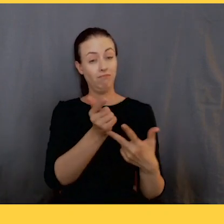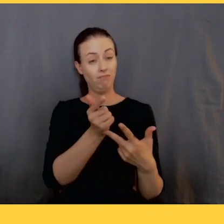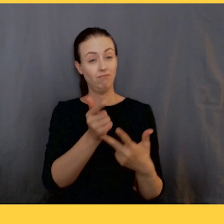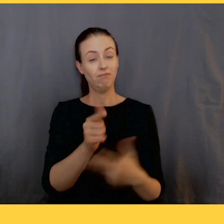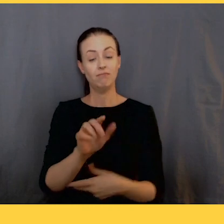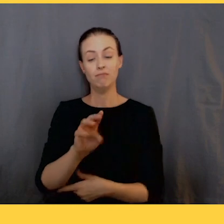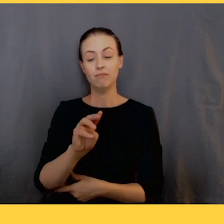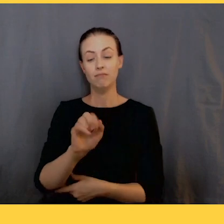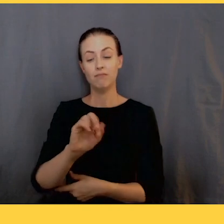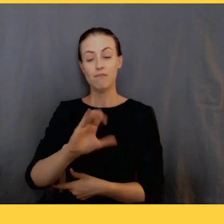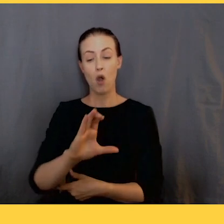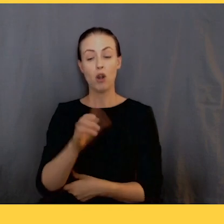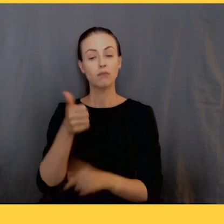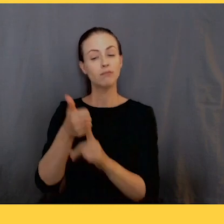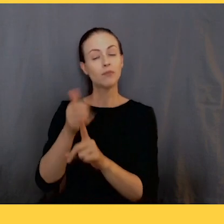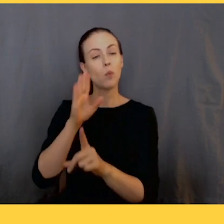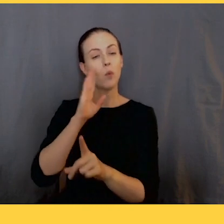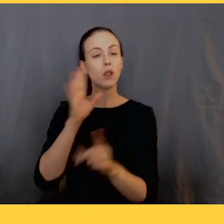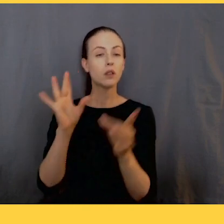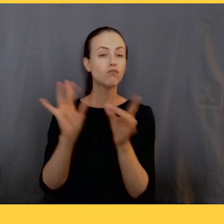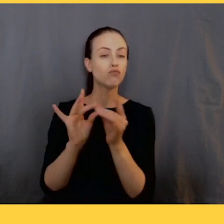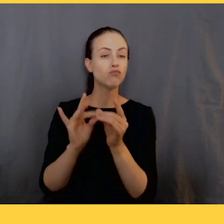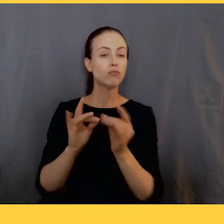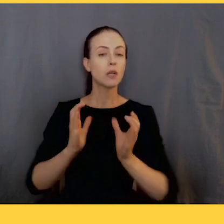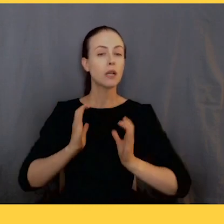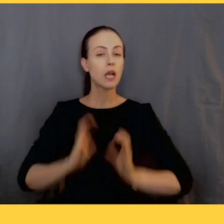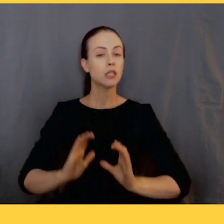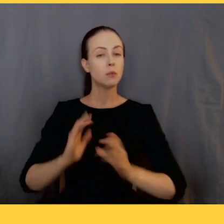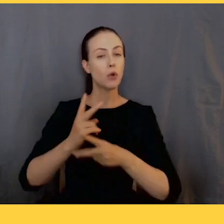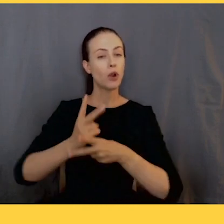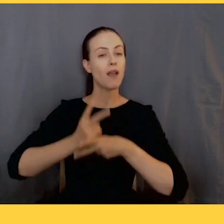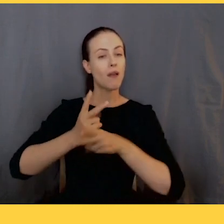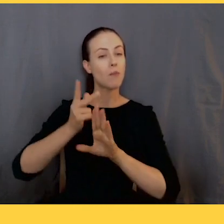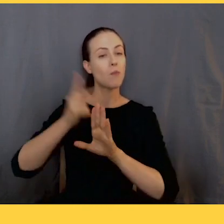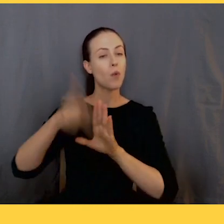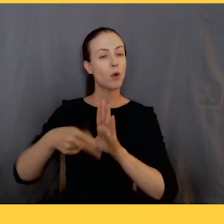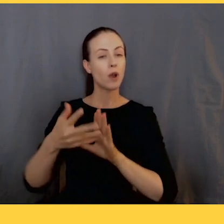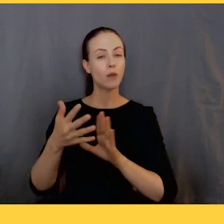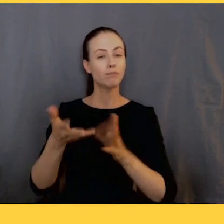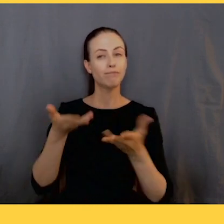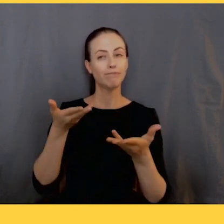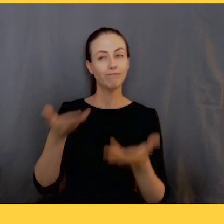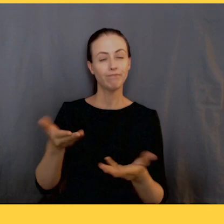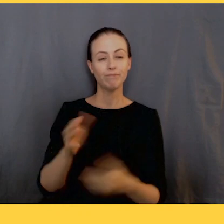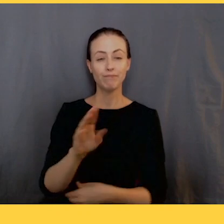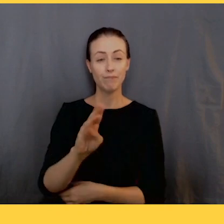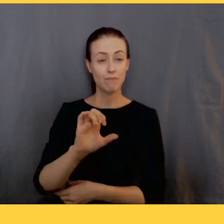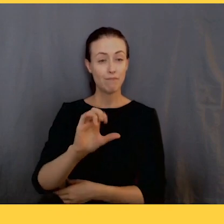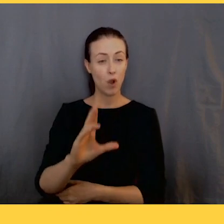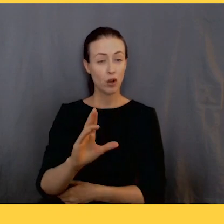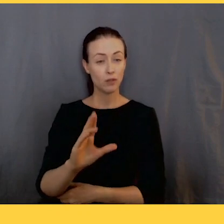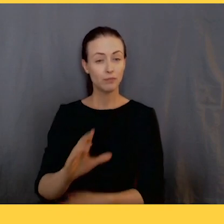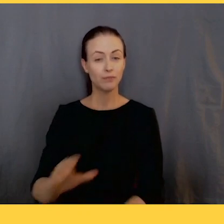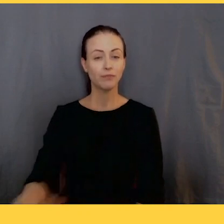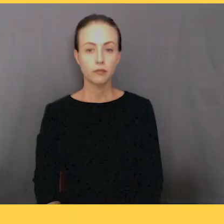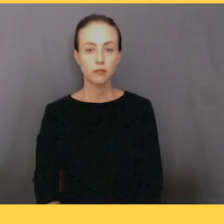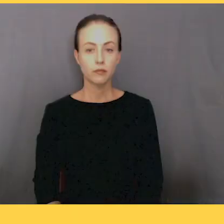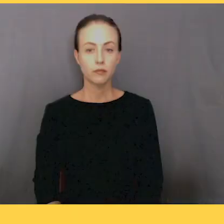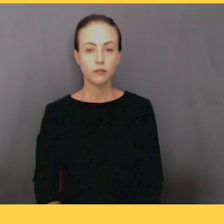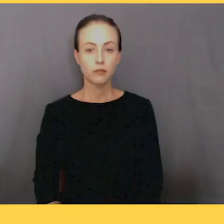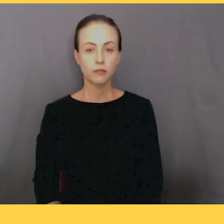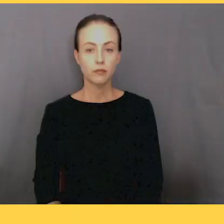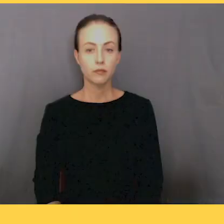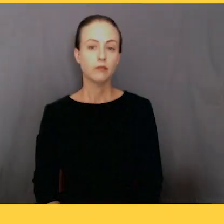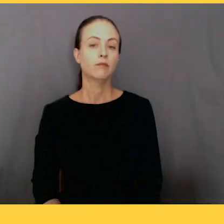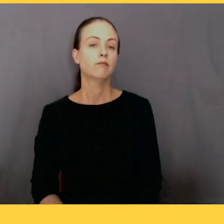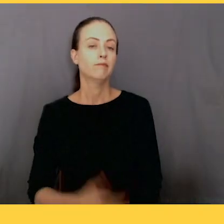to Mark to discuss our customer care program and our engagement effort. Mark?